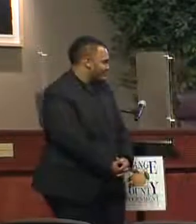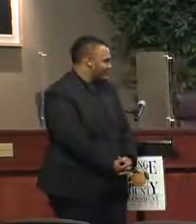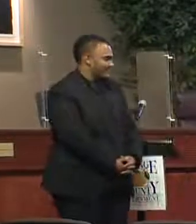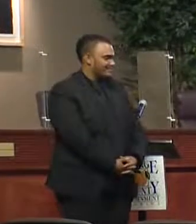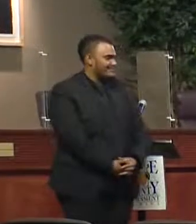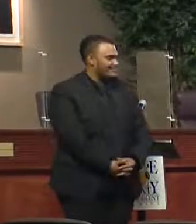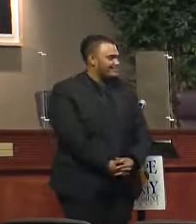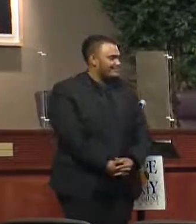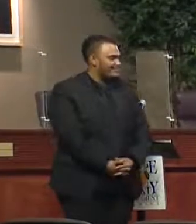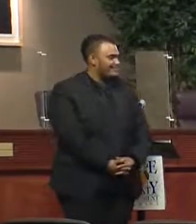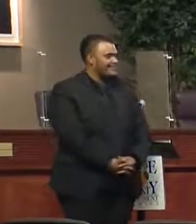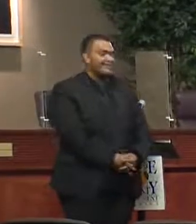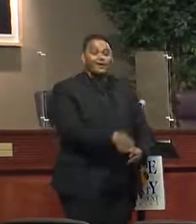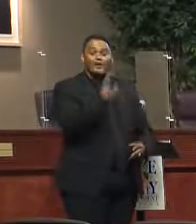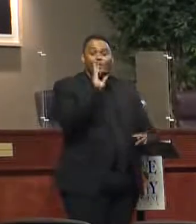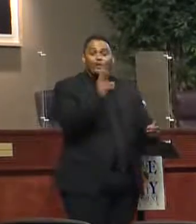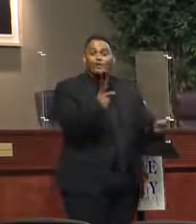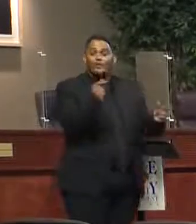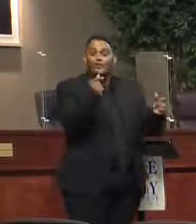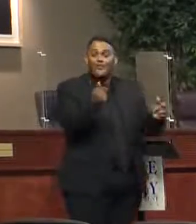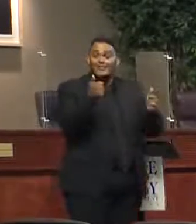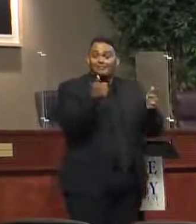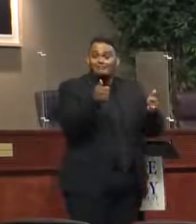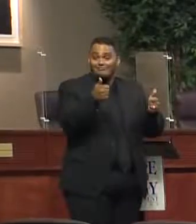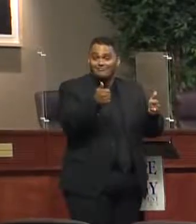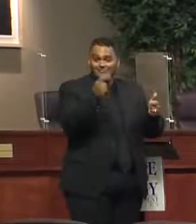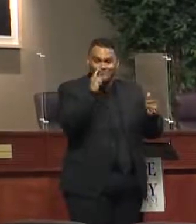And we're going to do a quick thumbs up.